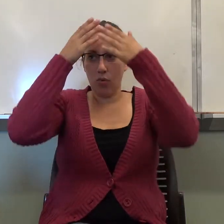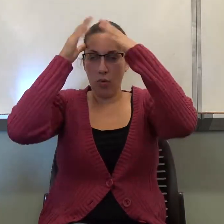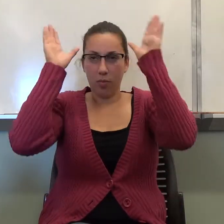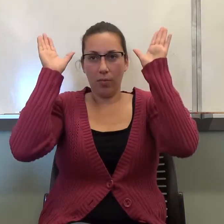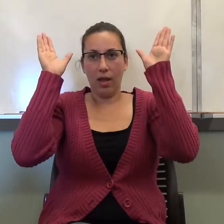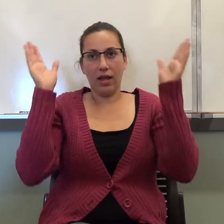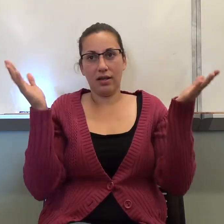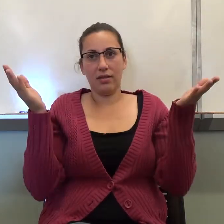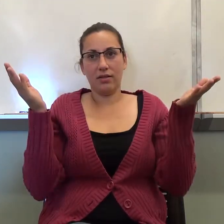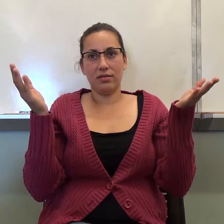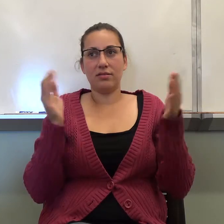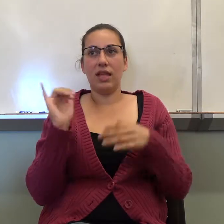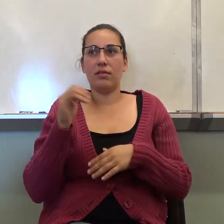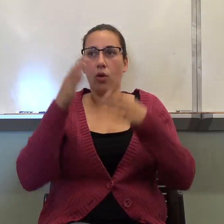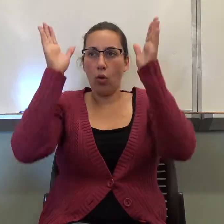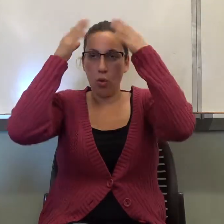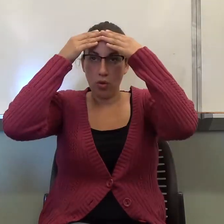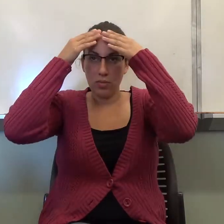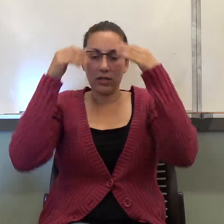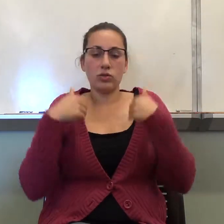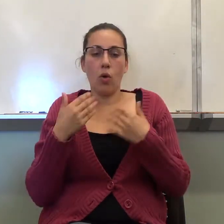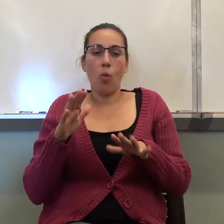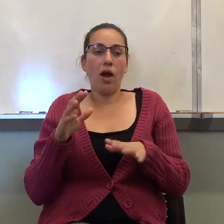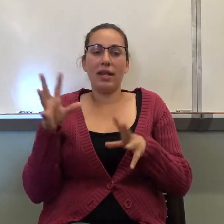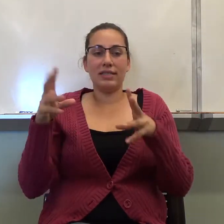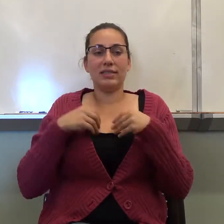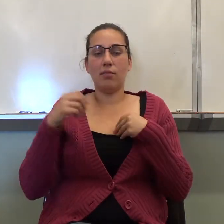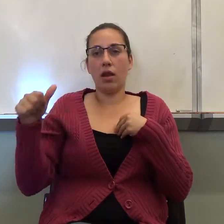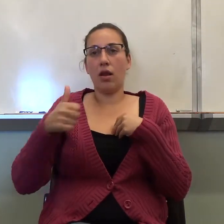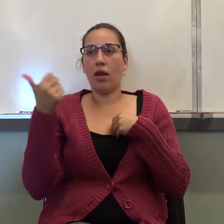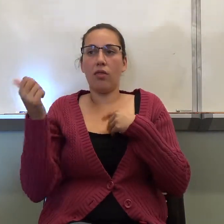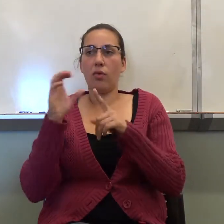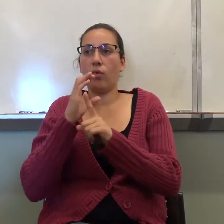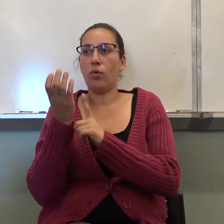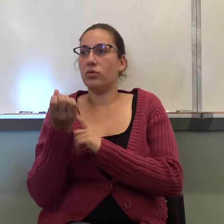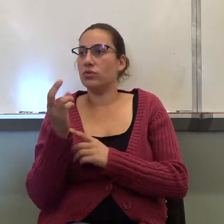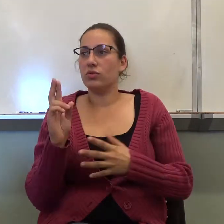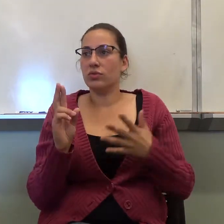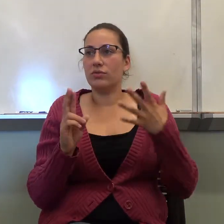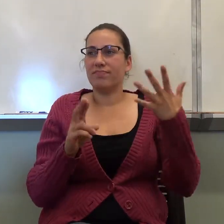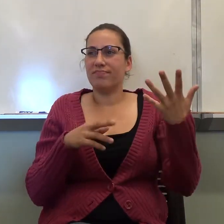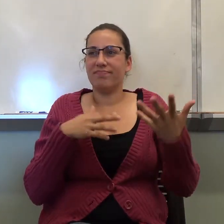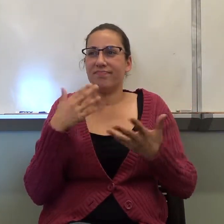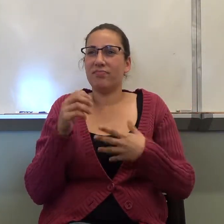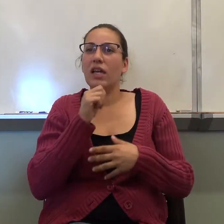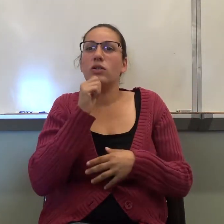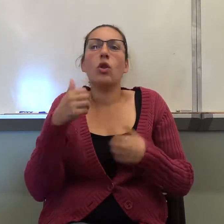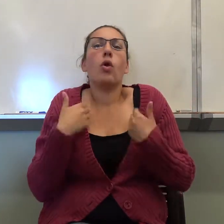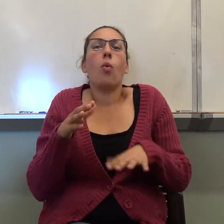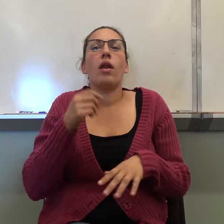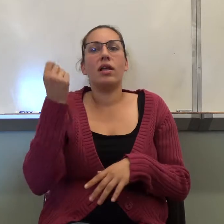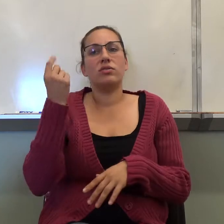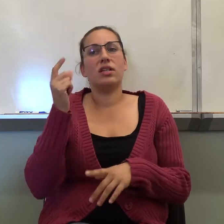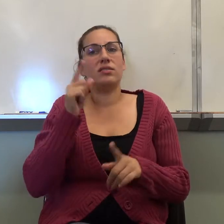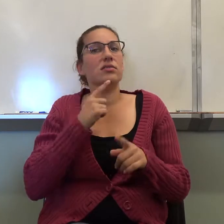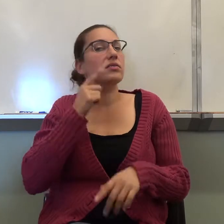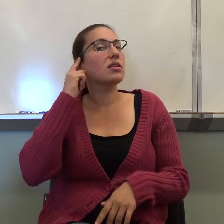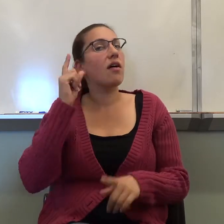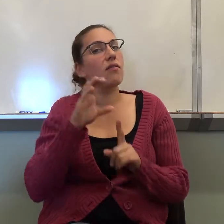know this is associative law, actually, for multiplication. We can associate the multiplication with any 2 we want, so let's multiply